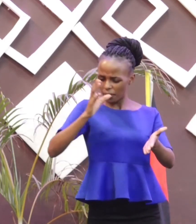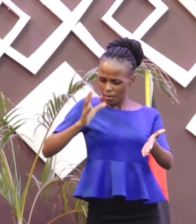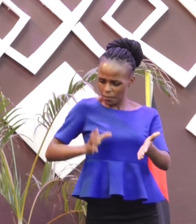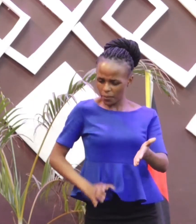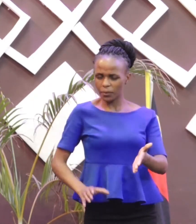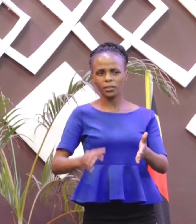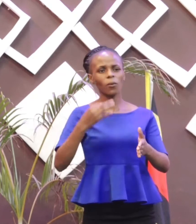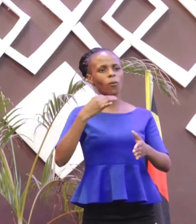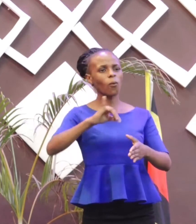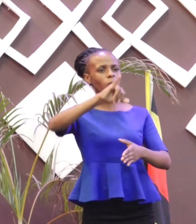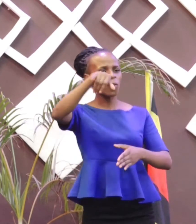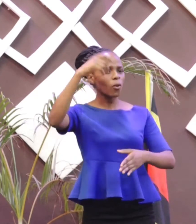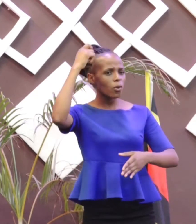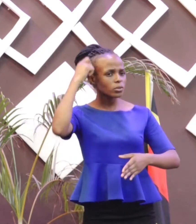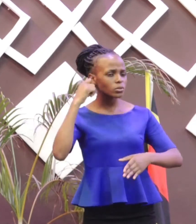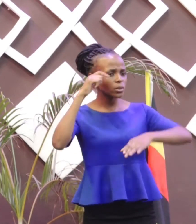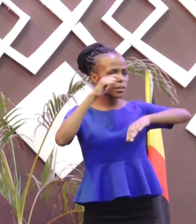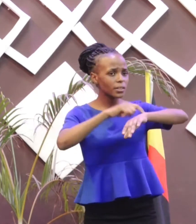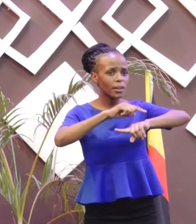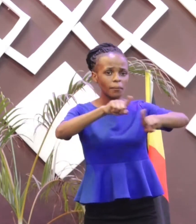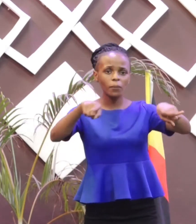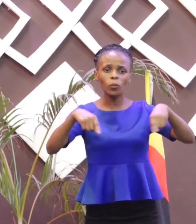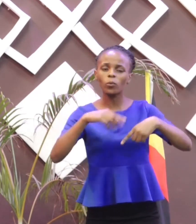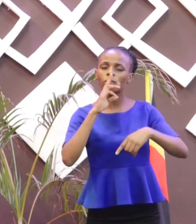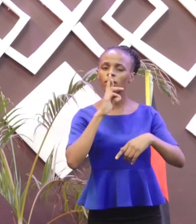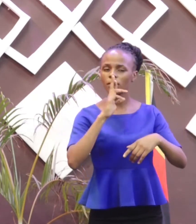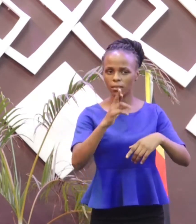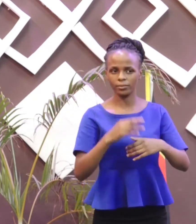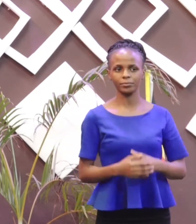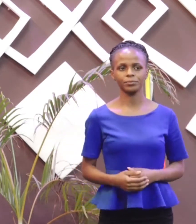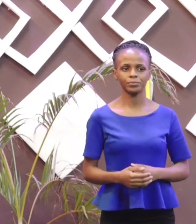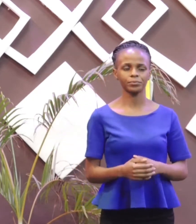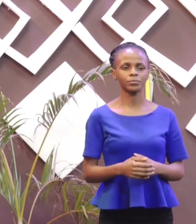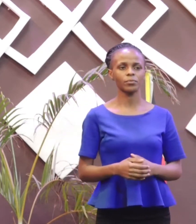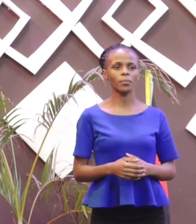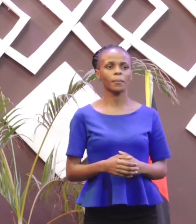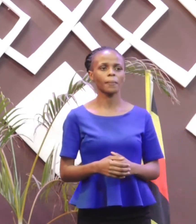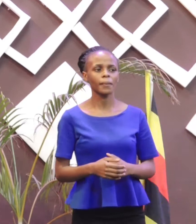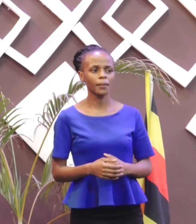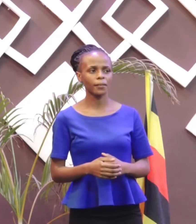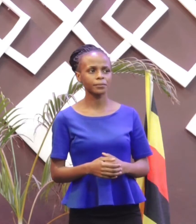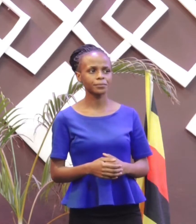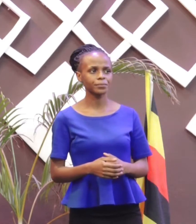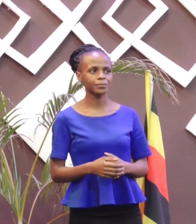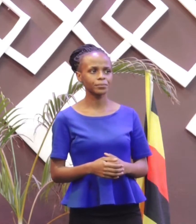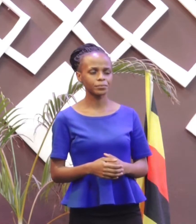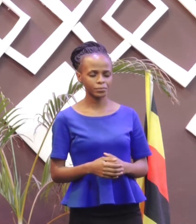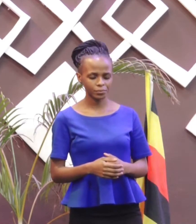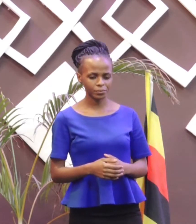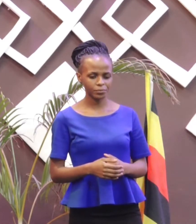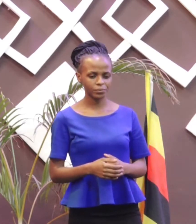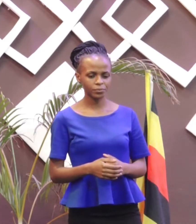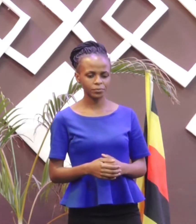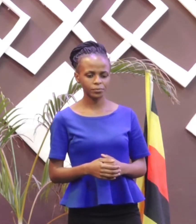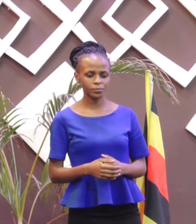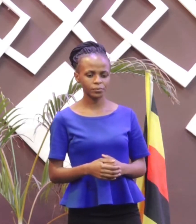be. Era kye kiseera tuberenga tunoonya mbala ki eyali mu Yoswa tusobole naffe okunoonya embala